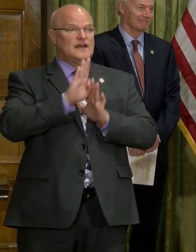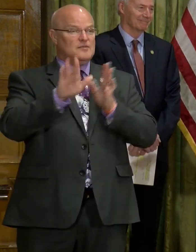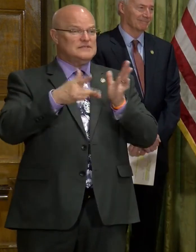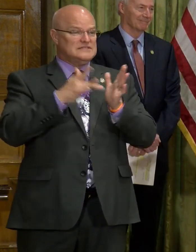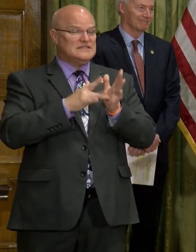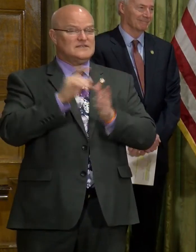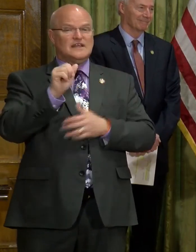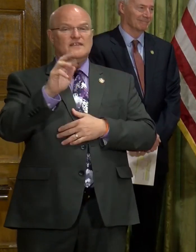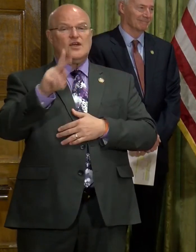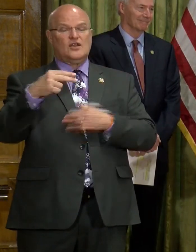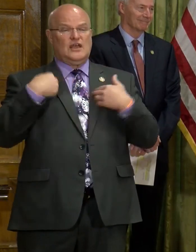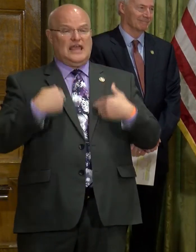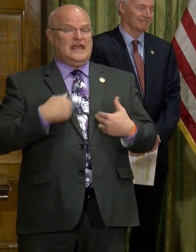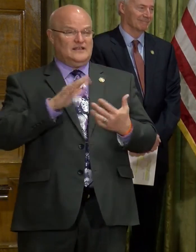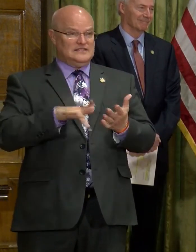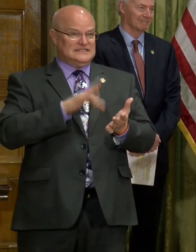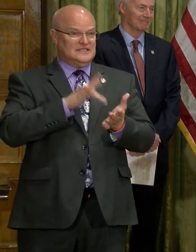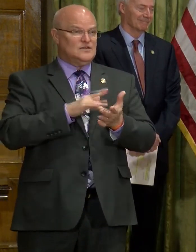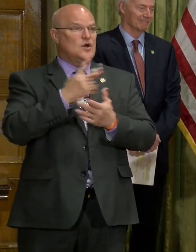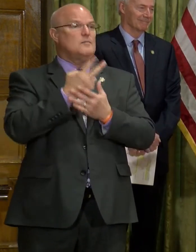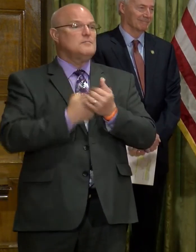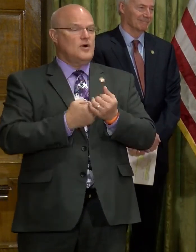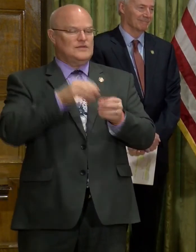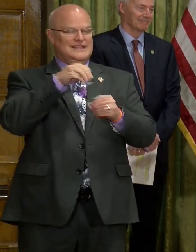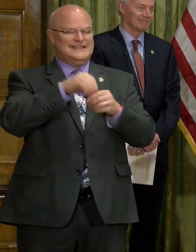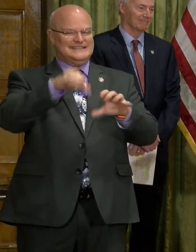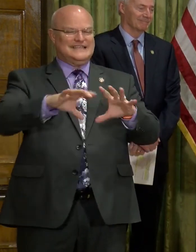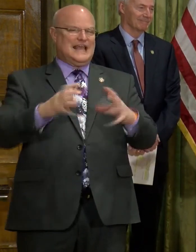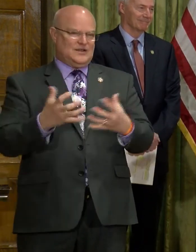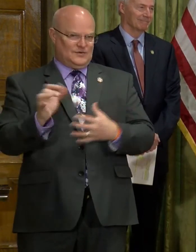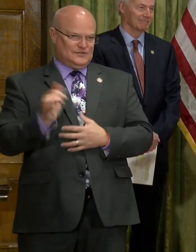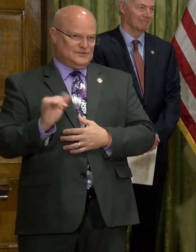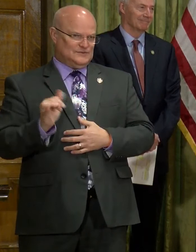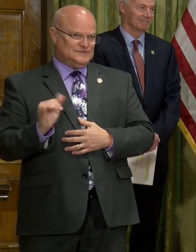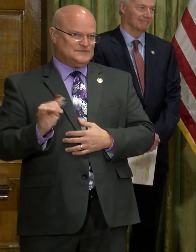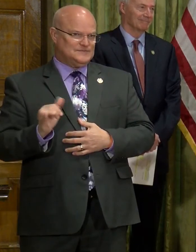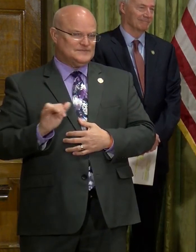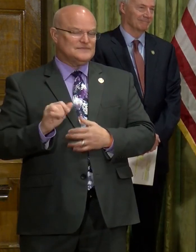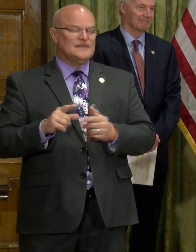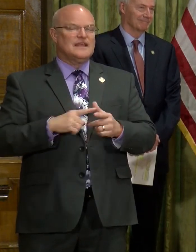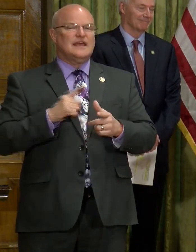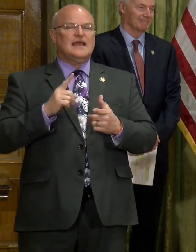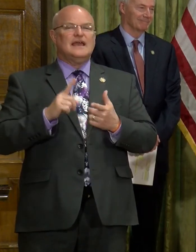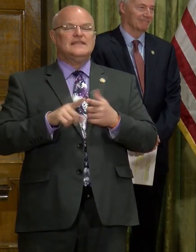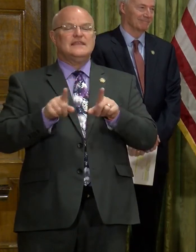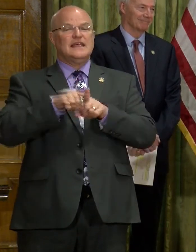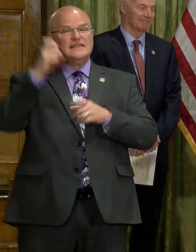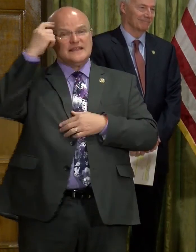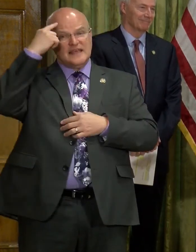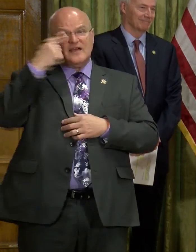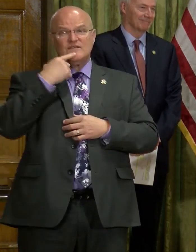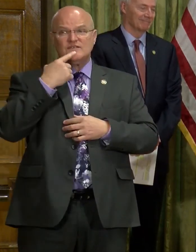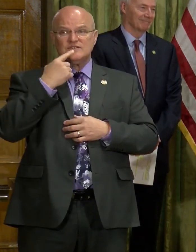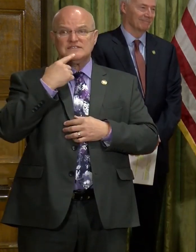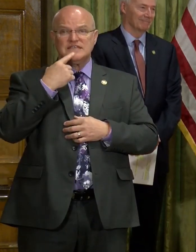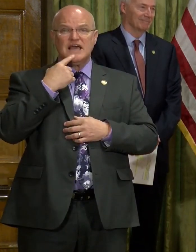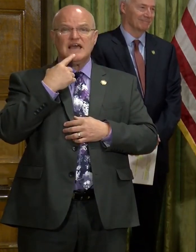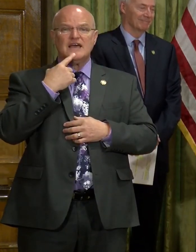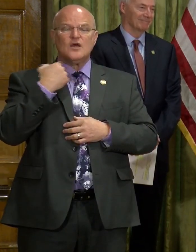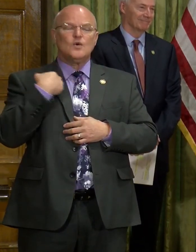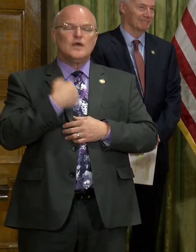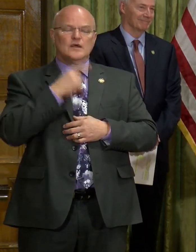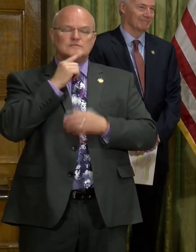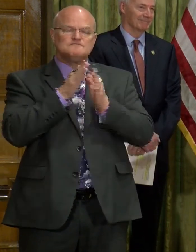the Arkansas Health Center both fall into this category as well. And then, as the governor said, very much